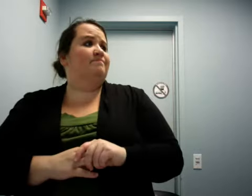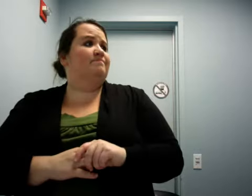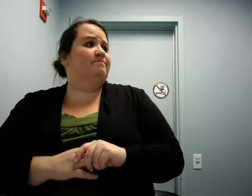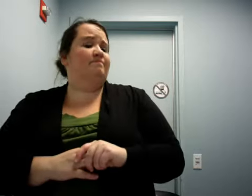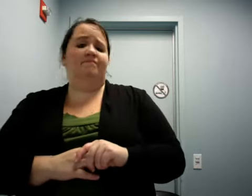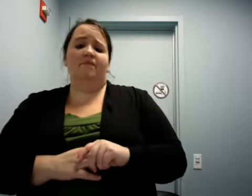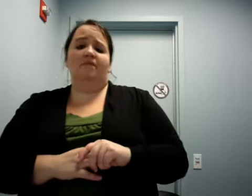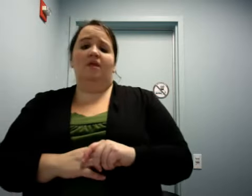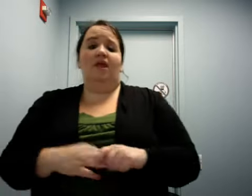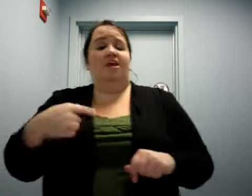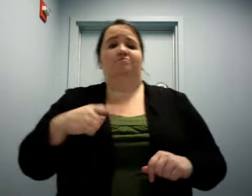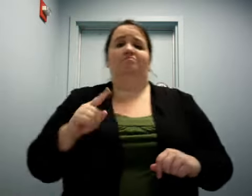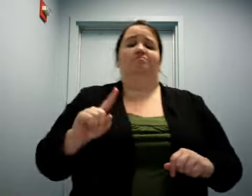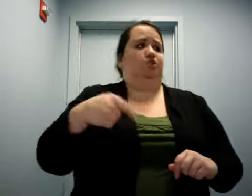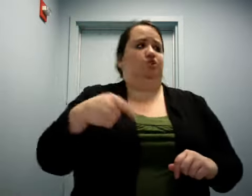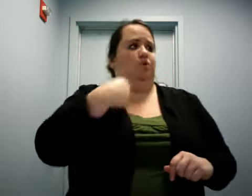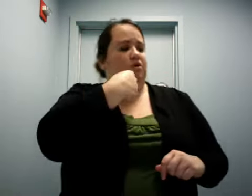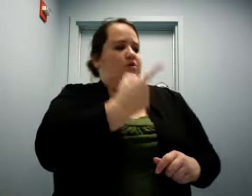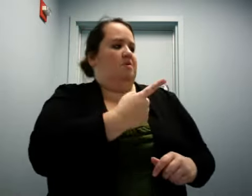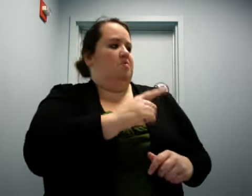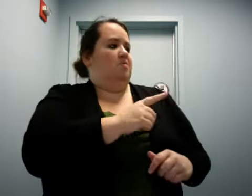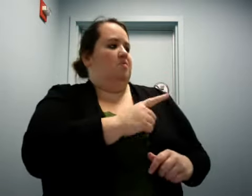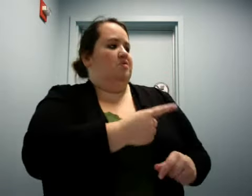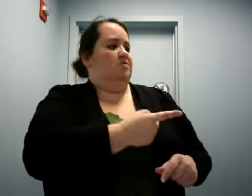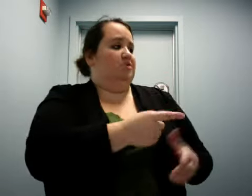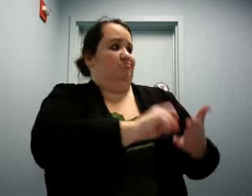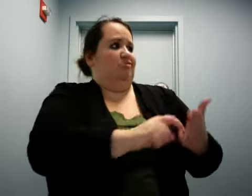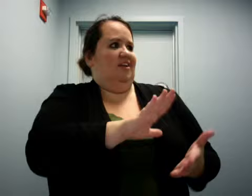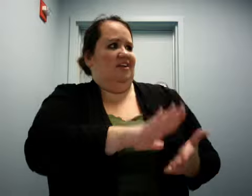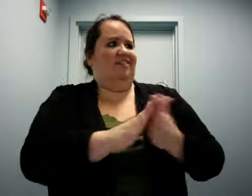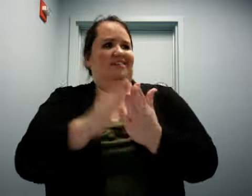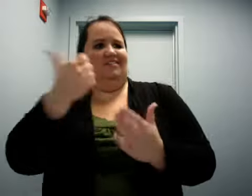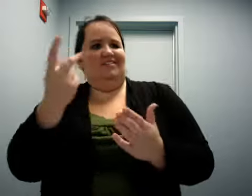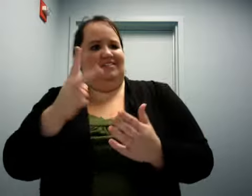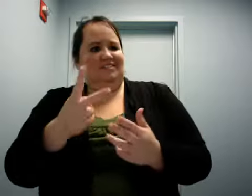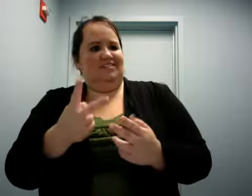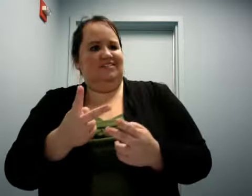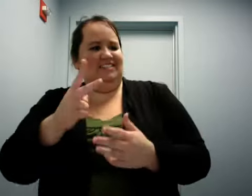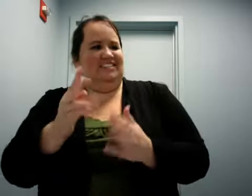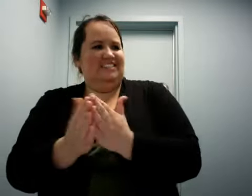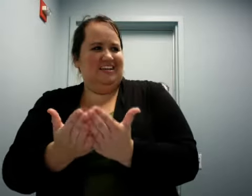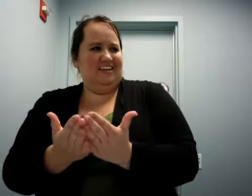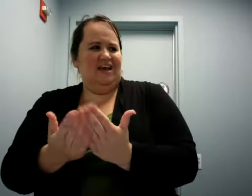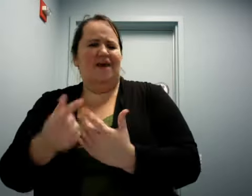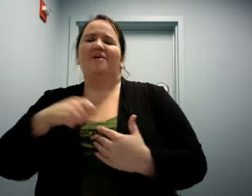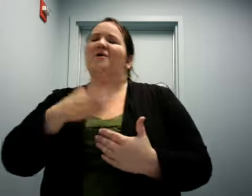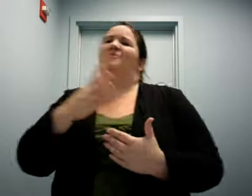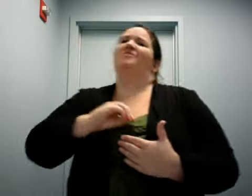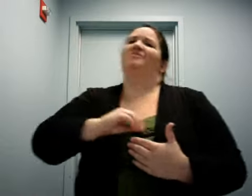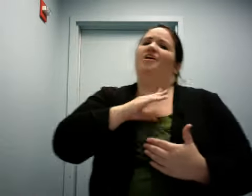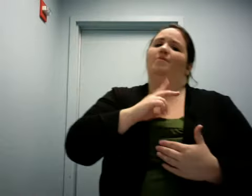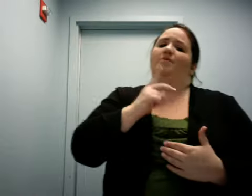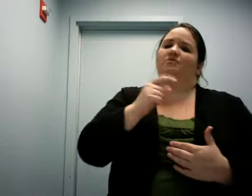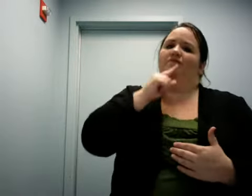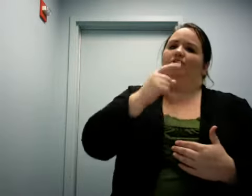And she went on to tell me what to write in the sequel. Now I was not only charmed, I was very moved. Here was a woman, part of the